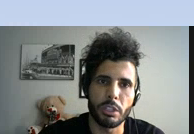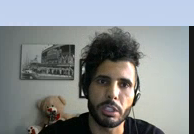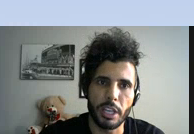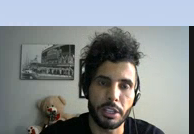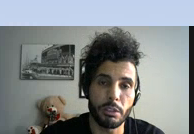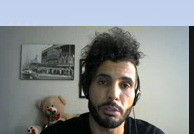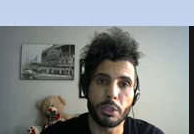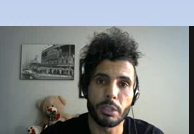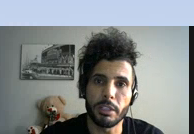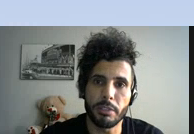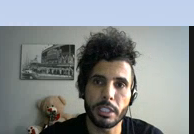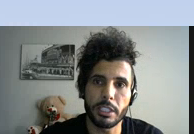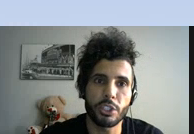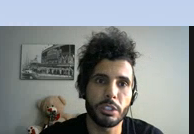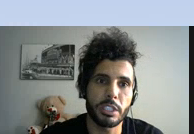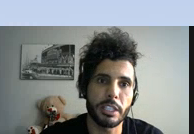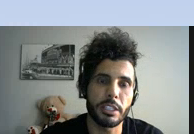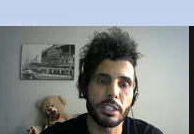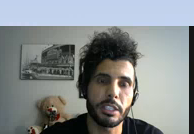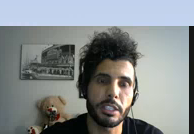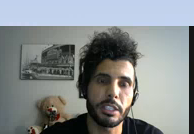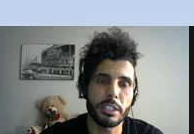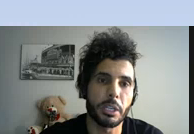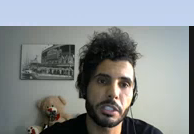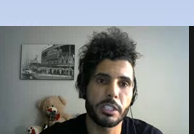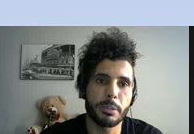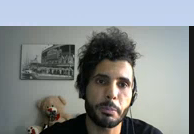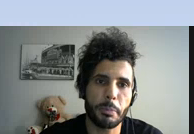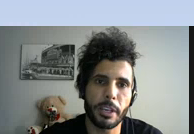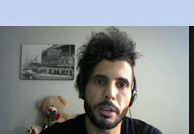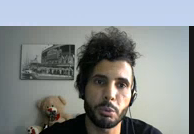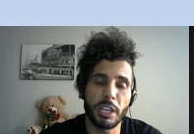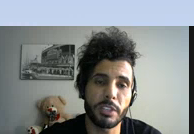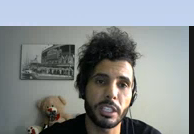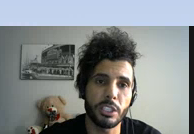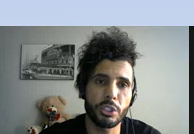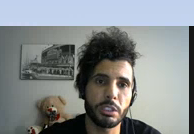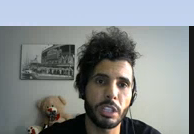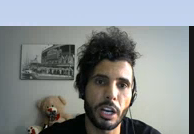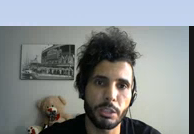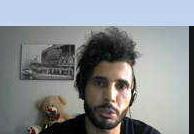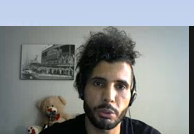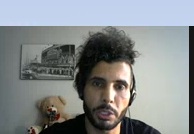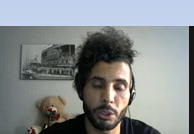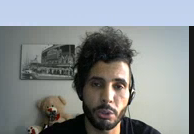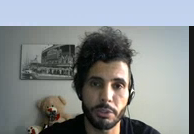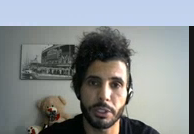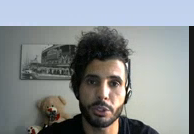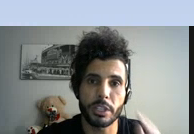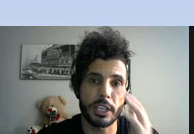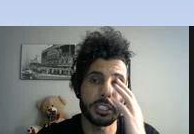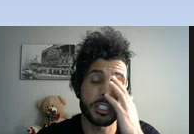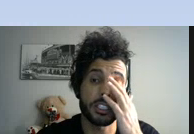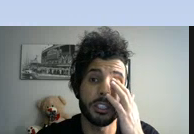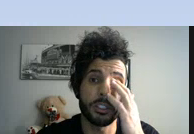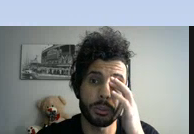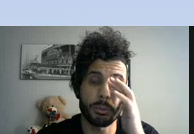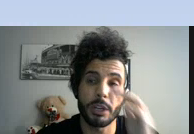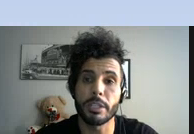Typical canonical form of a conditional sentence is 2 parts. Now, we have the conditional clause, which we also refer to as antecedent or